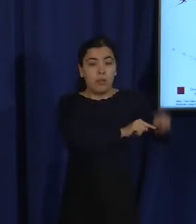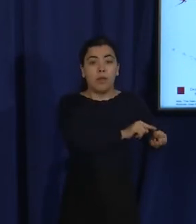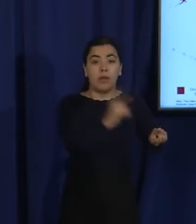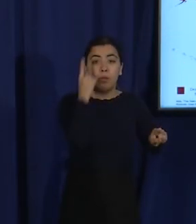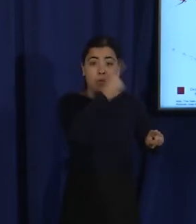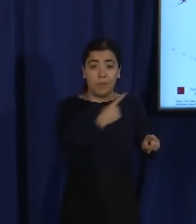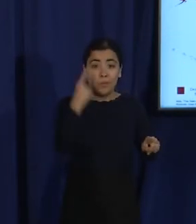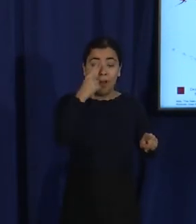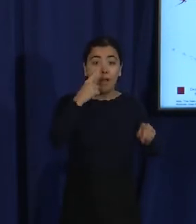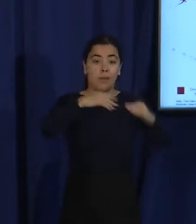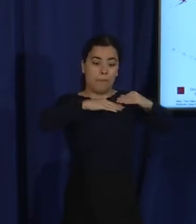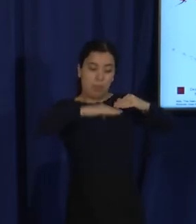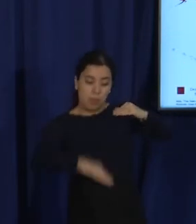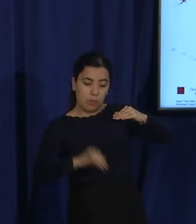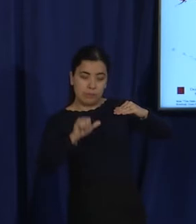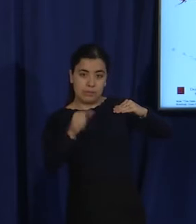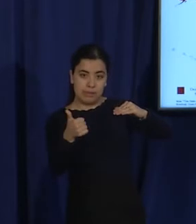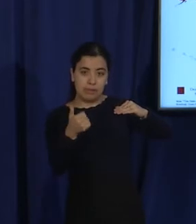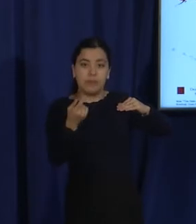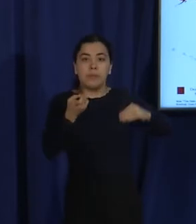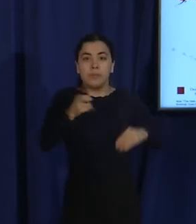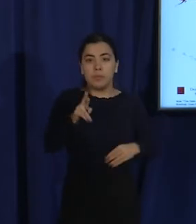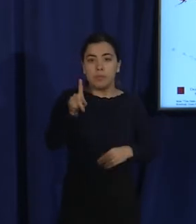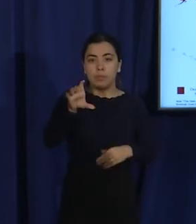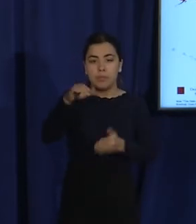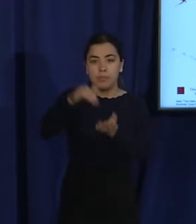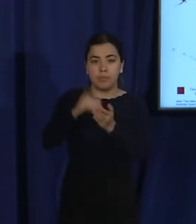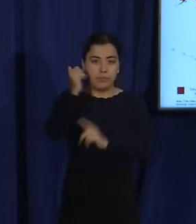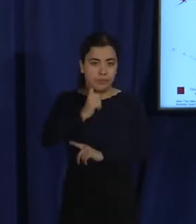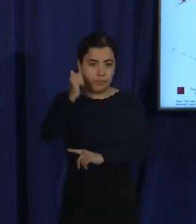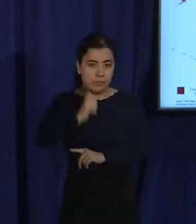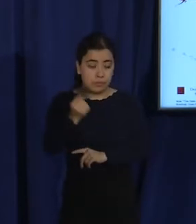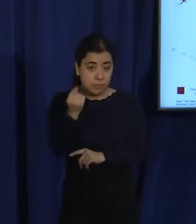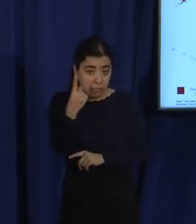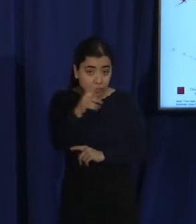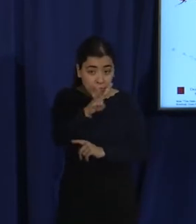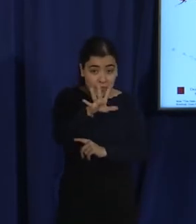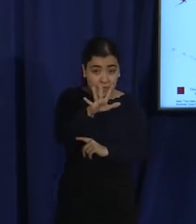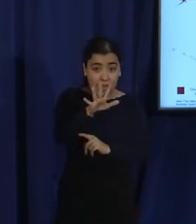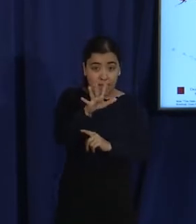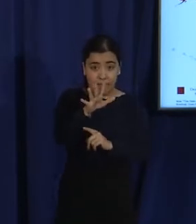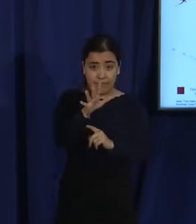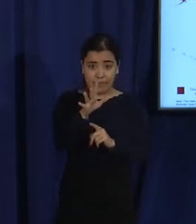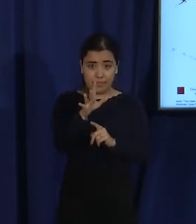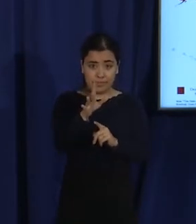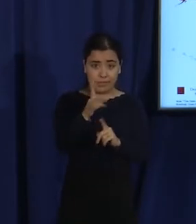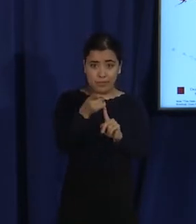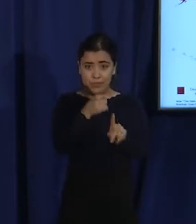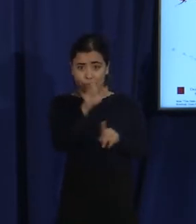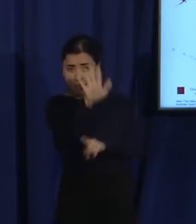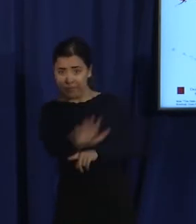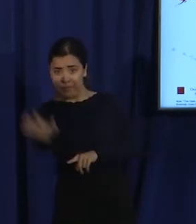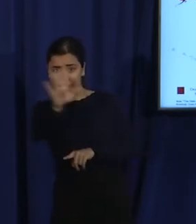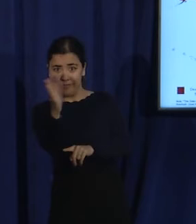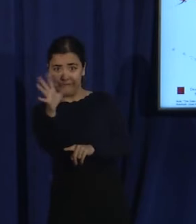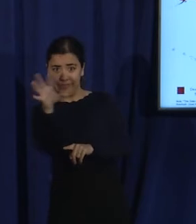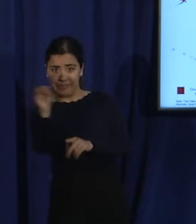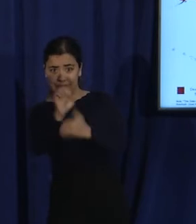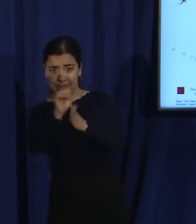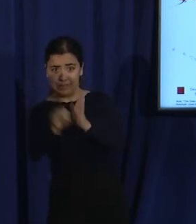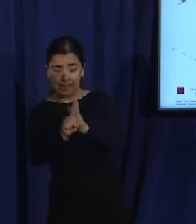per 100,000 per day. But 45 out of 50 states saw an increase in COVID cases this